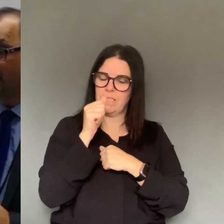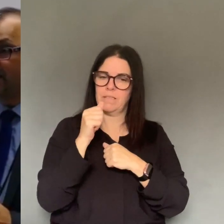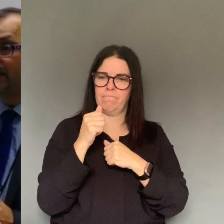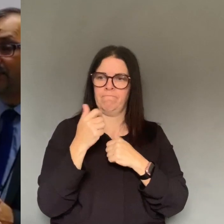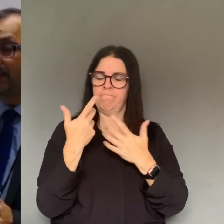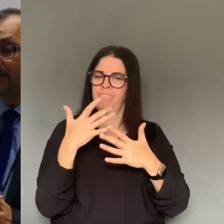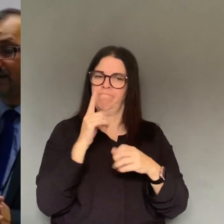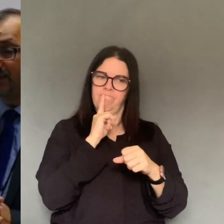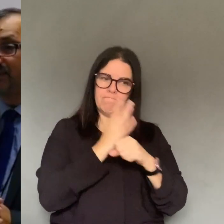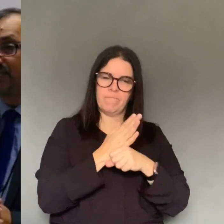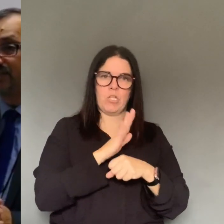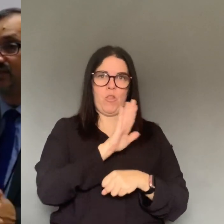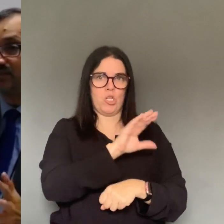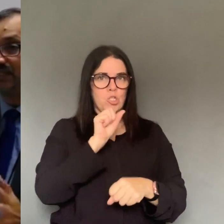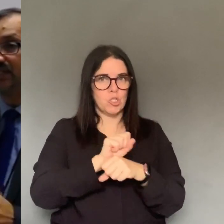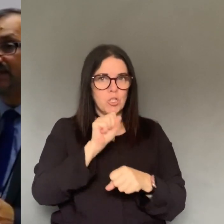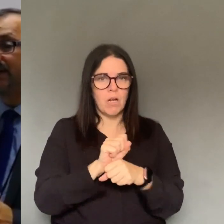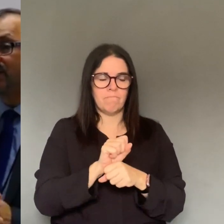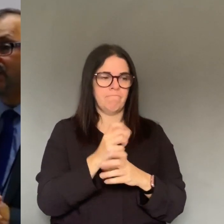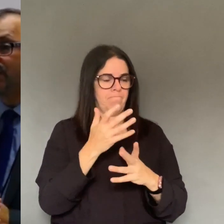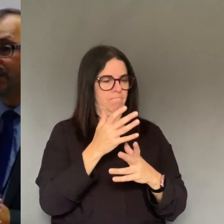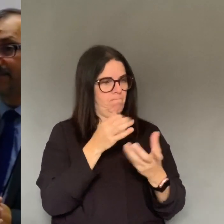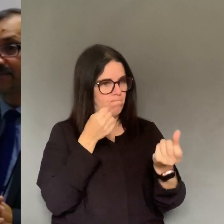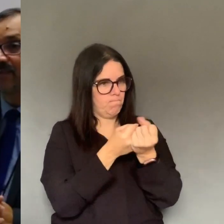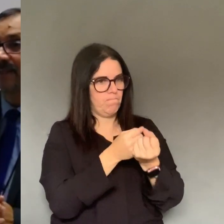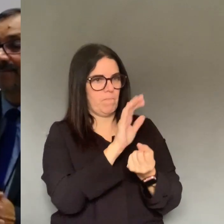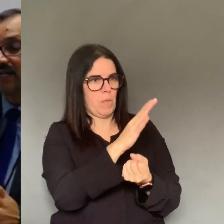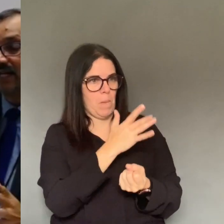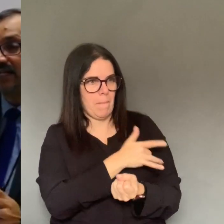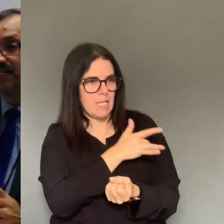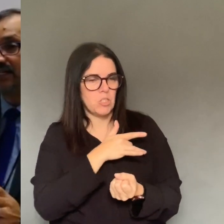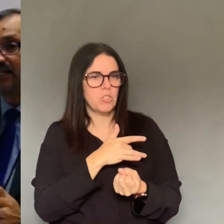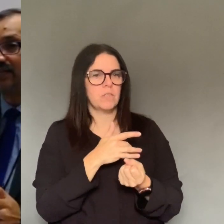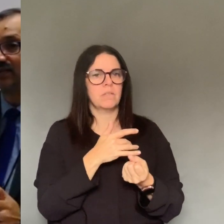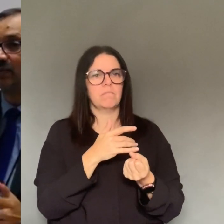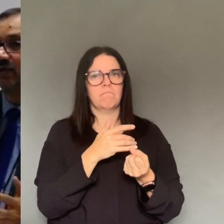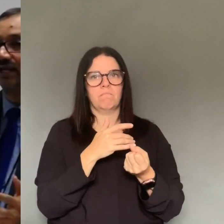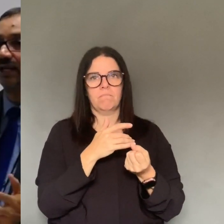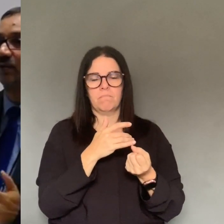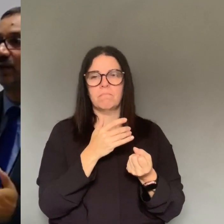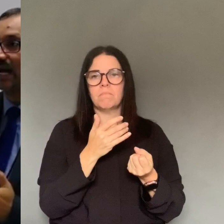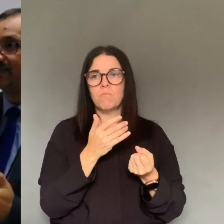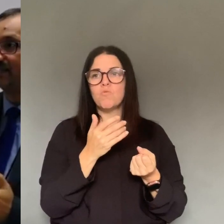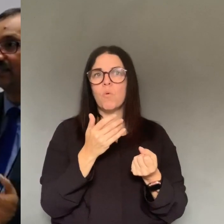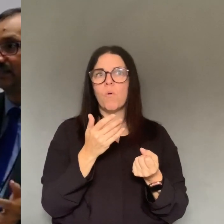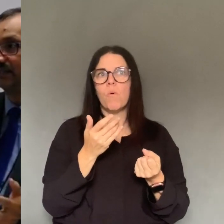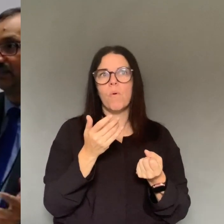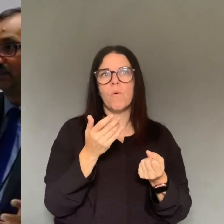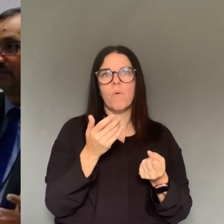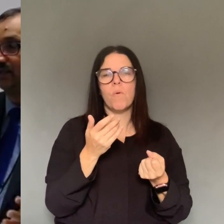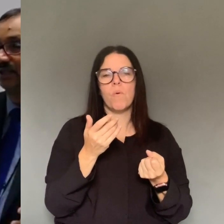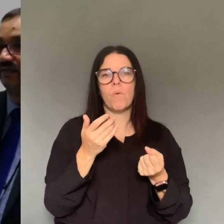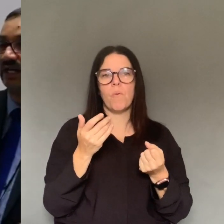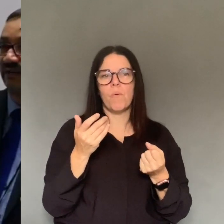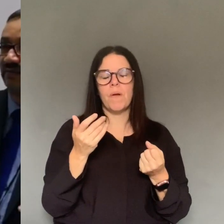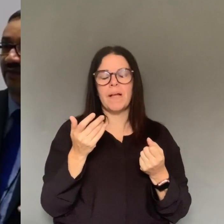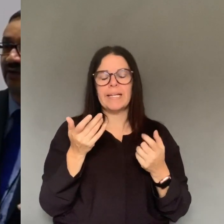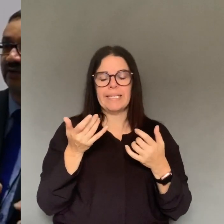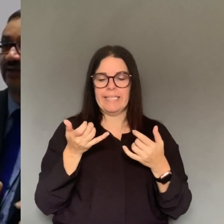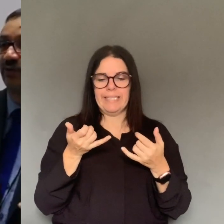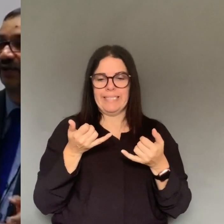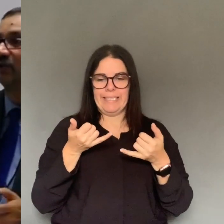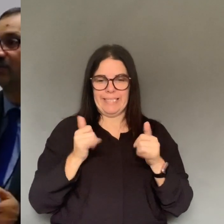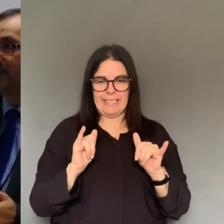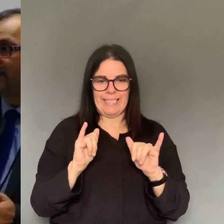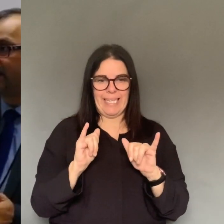interest of their patient to be there and to support them. And so what what happens is still, if they have to follow